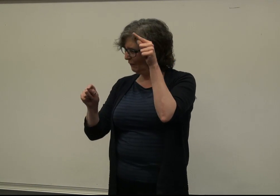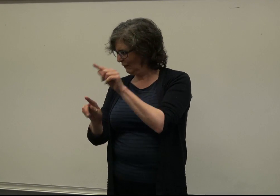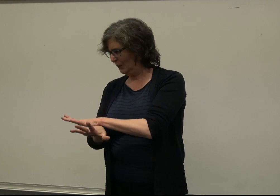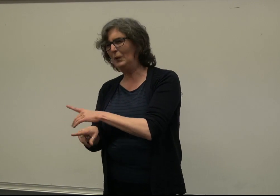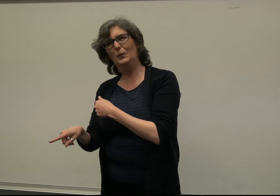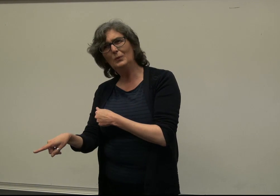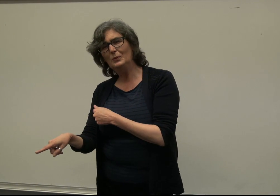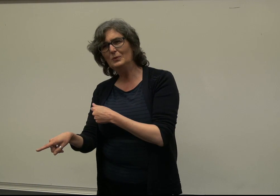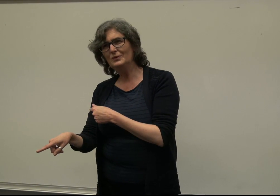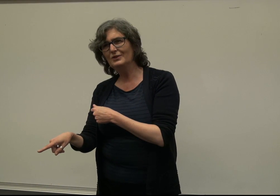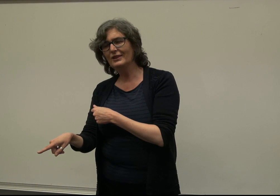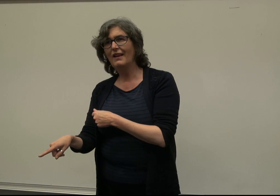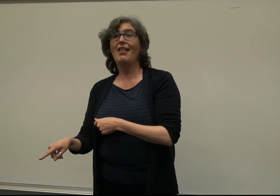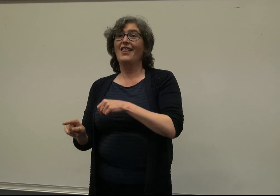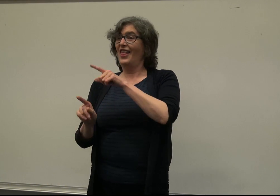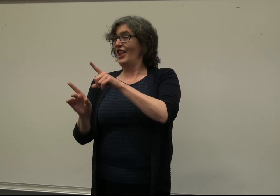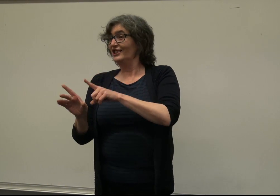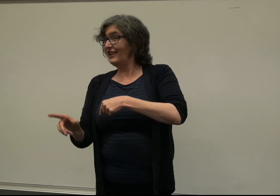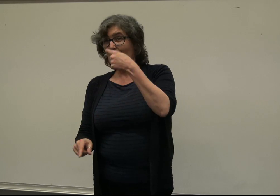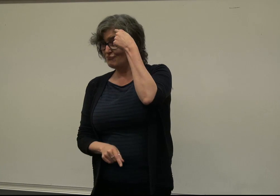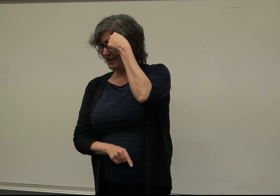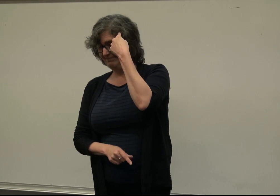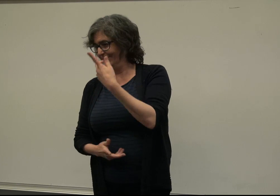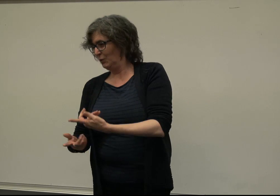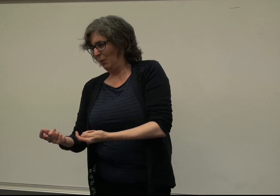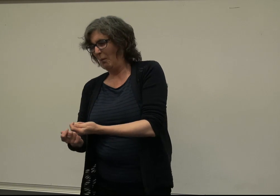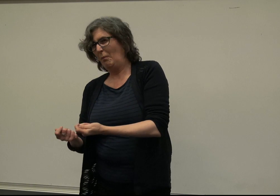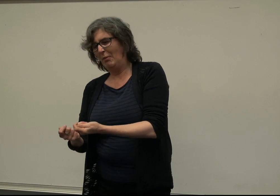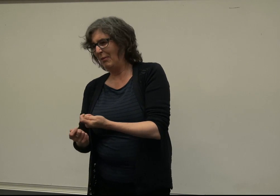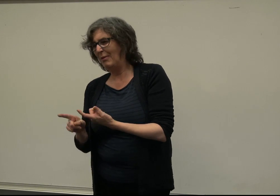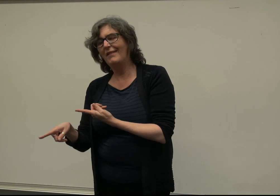is a source of confusion. And so many people think that a